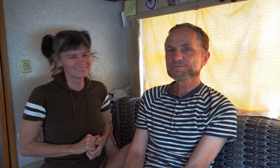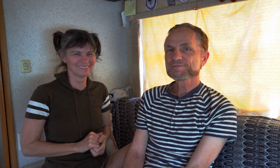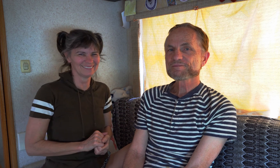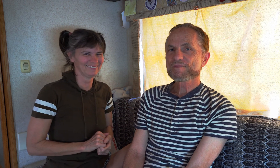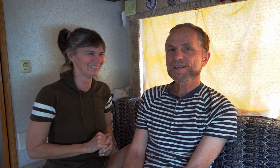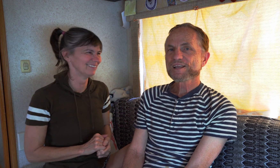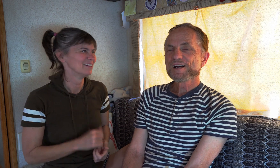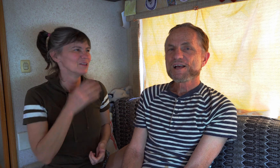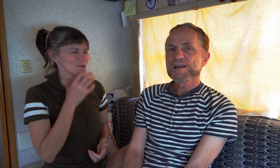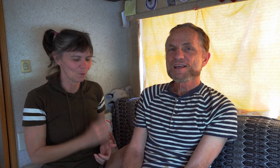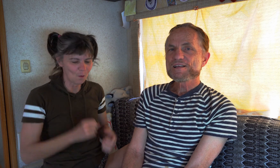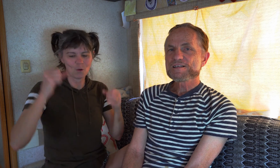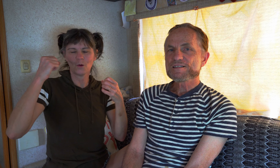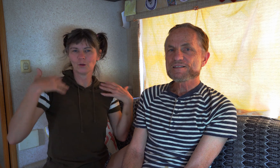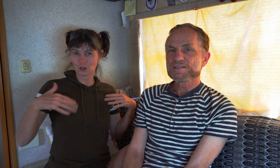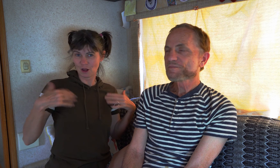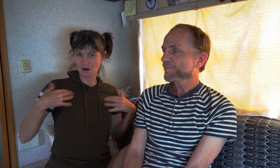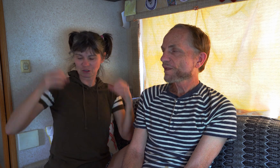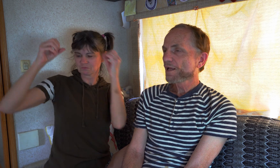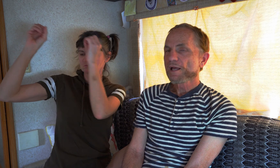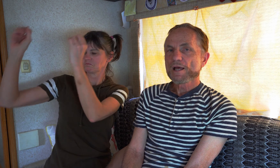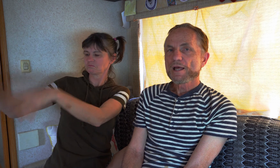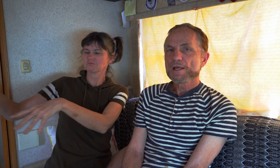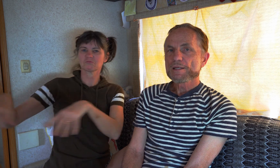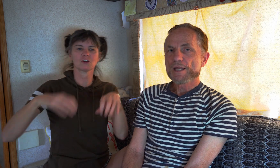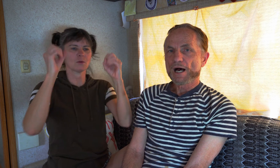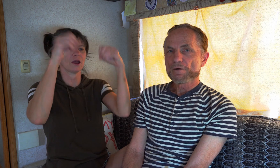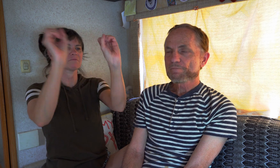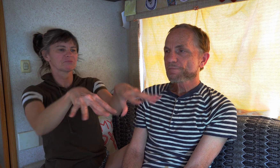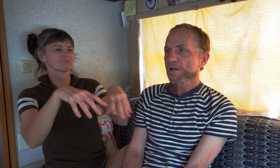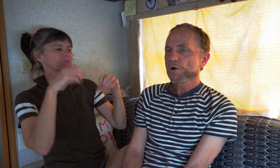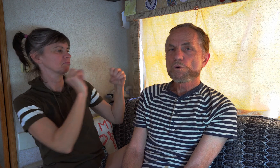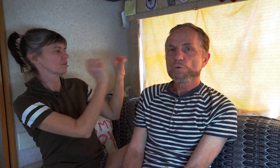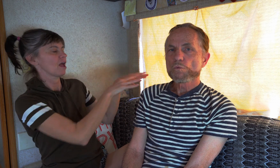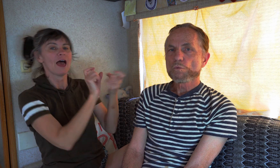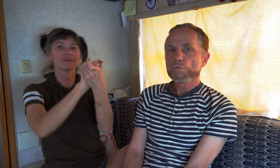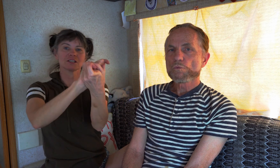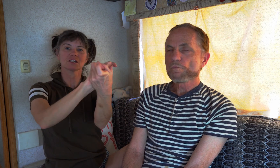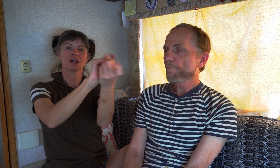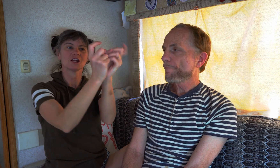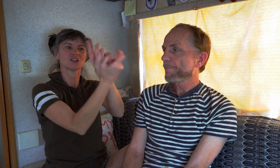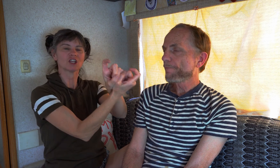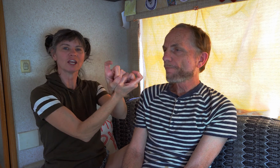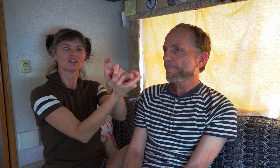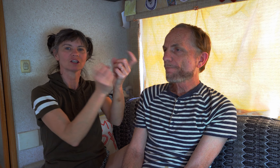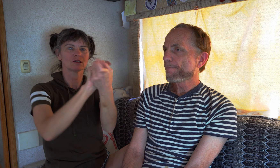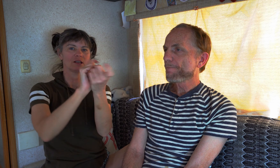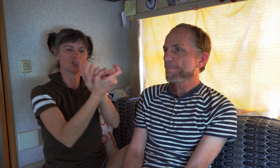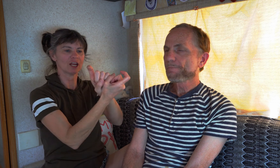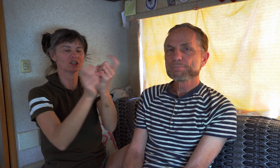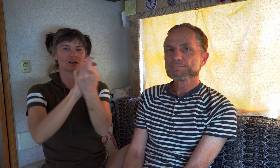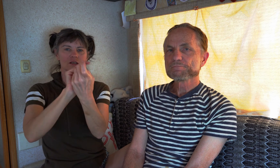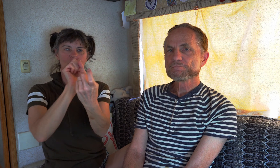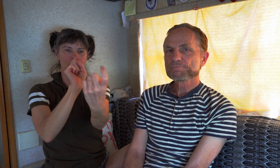No. So old clothes, throw them Now. away. And this is change.